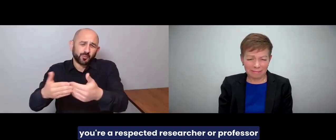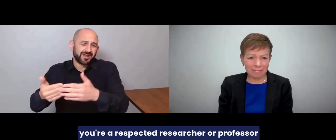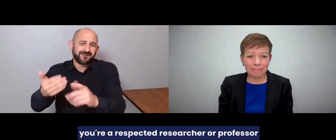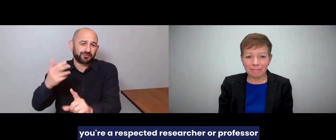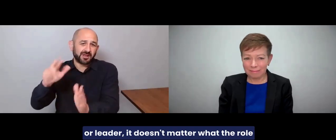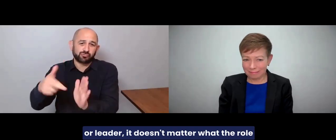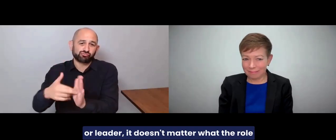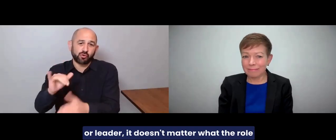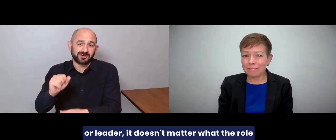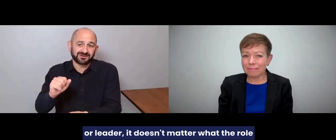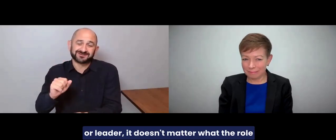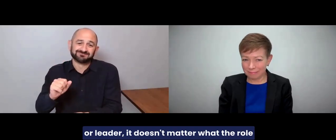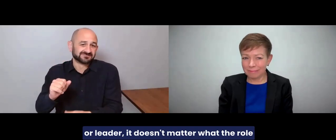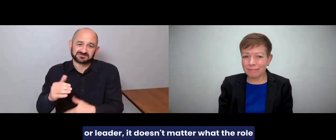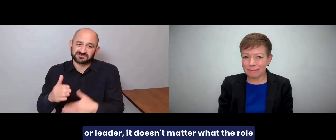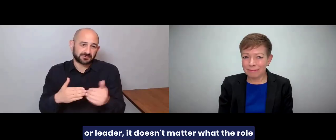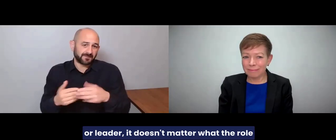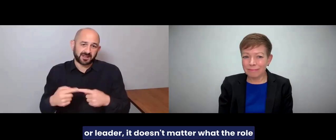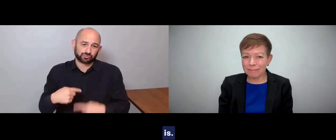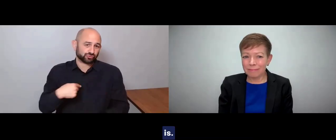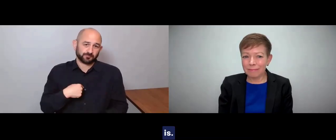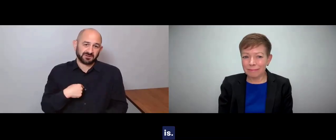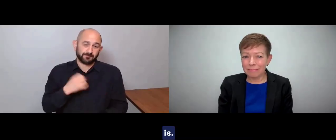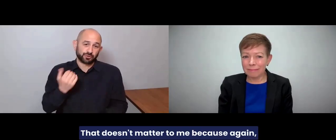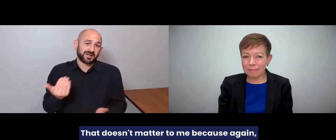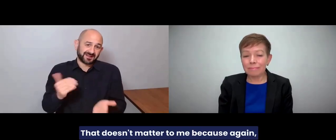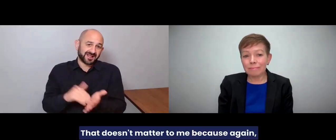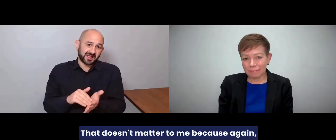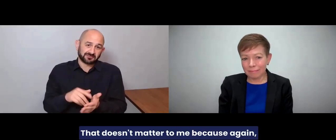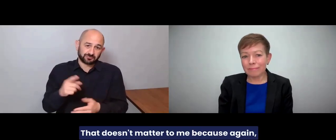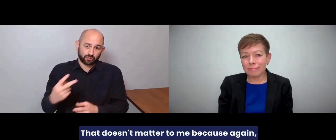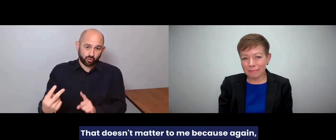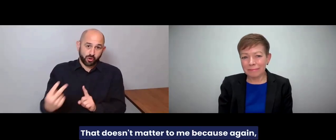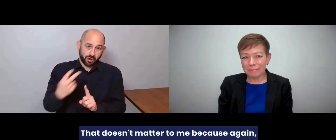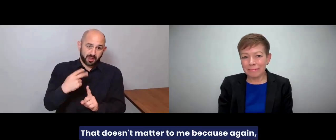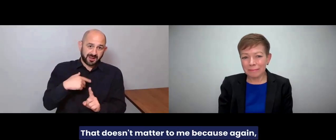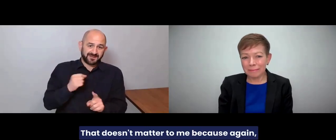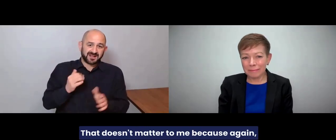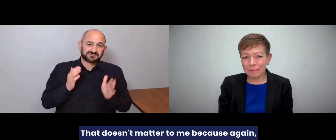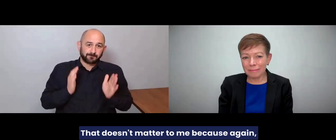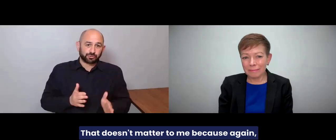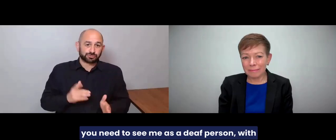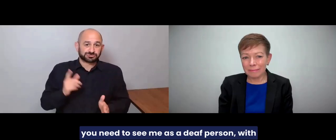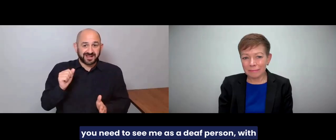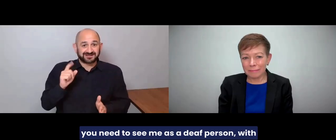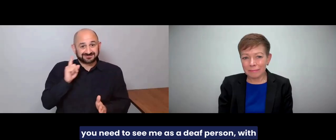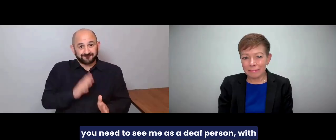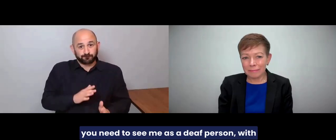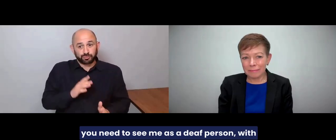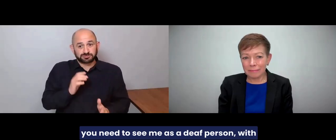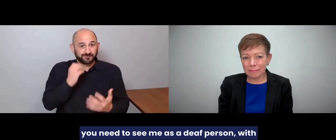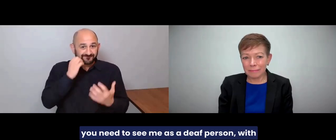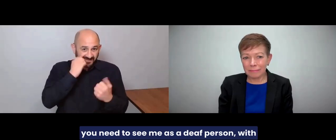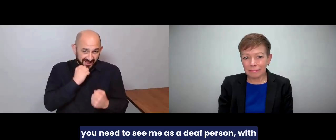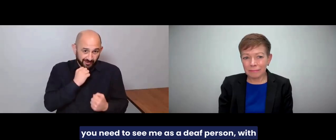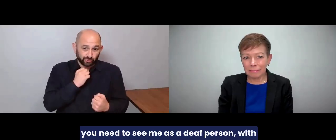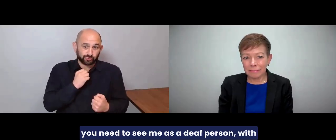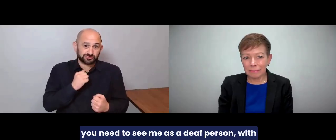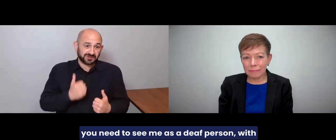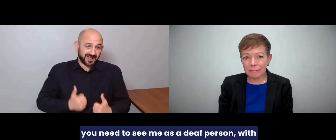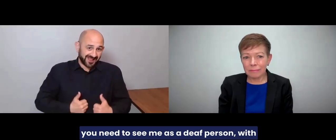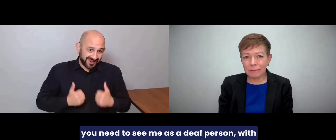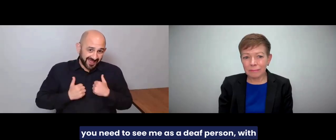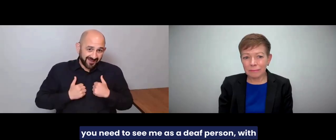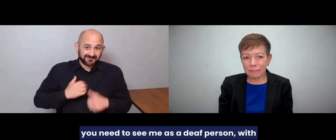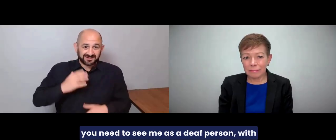or professor or leader, it doesn't matter what the role is. That doesn't matter to me. Because again, you need to see me as a deaf